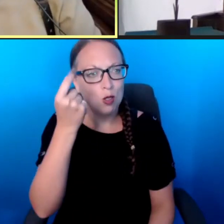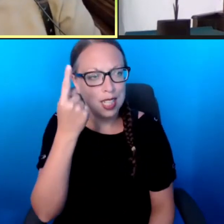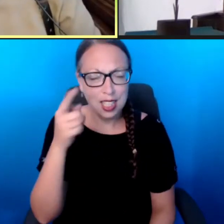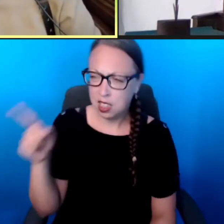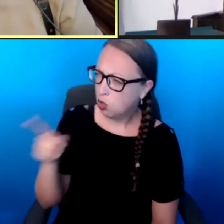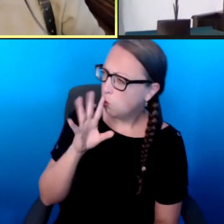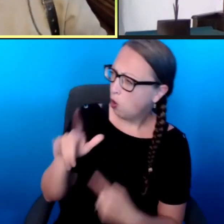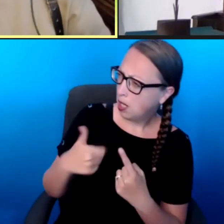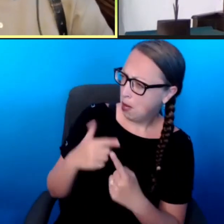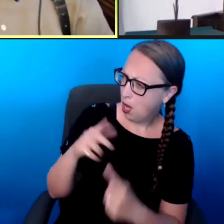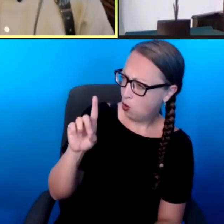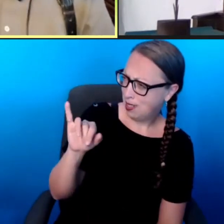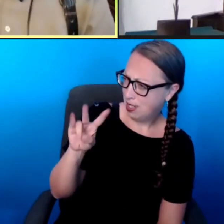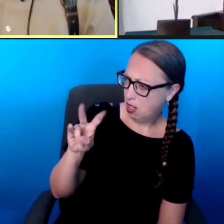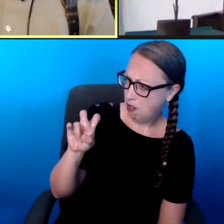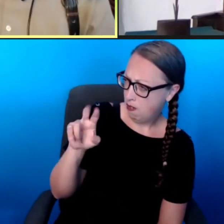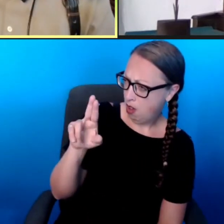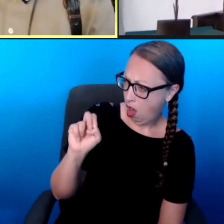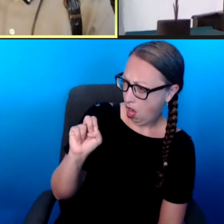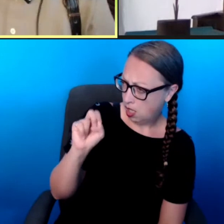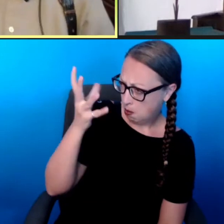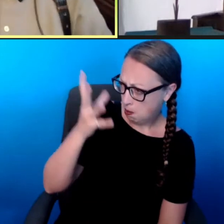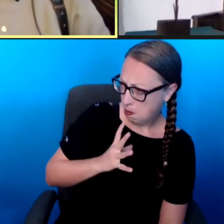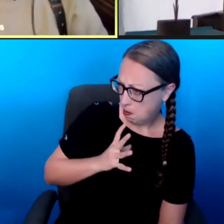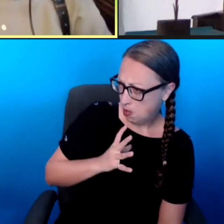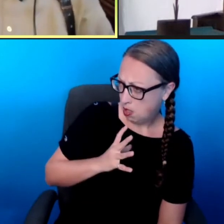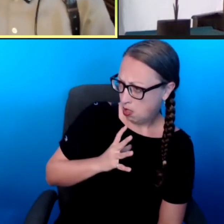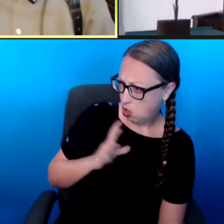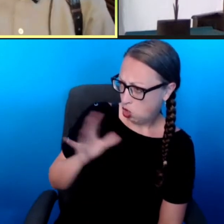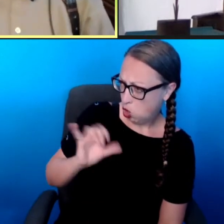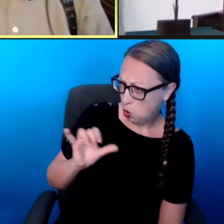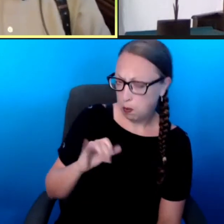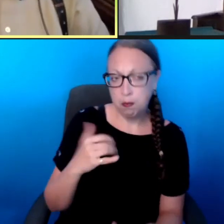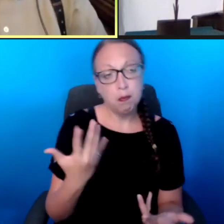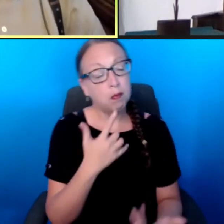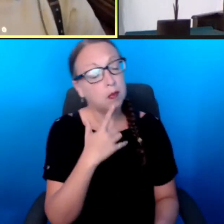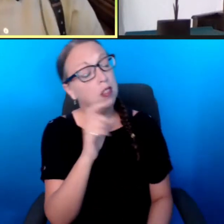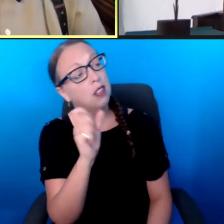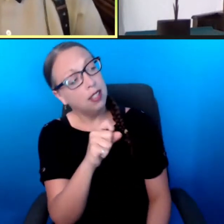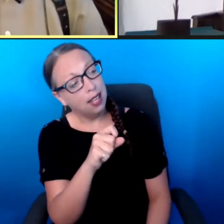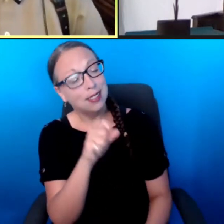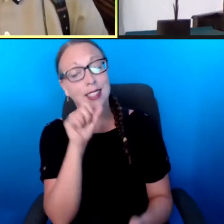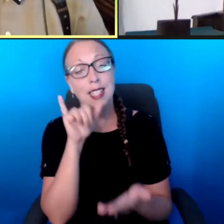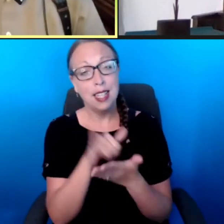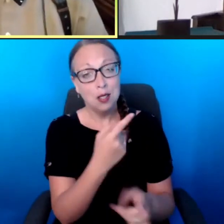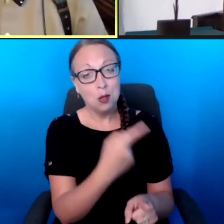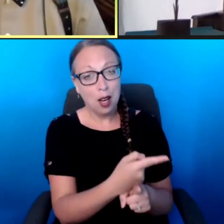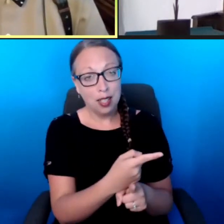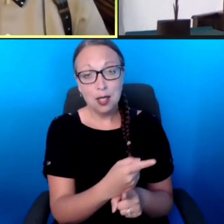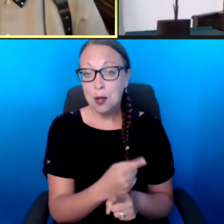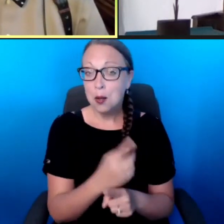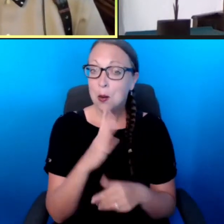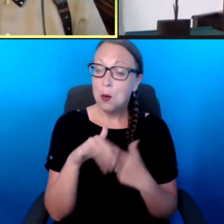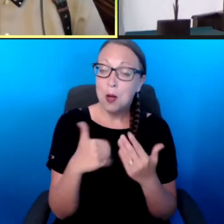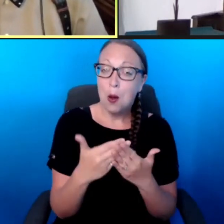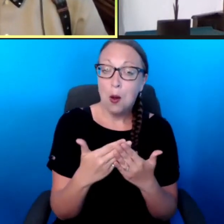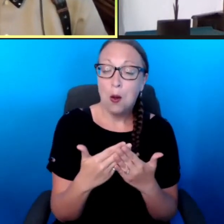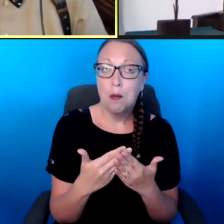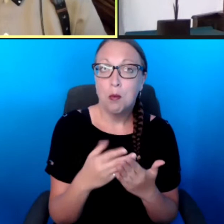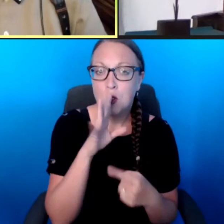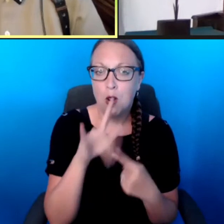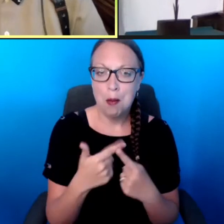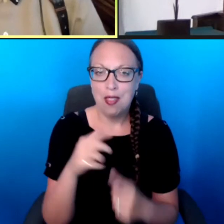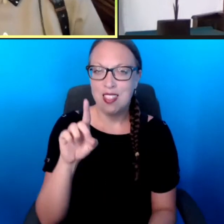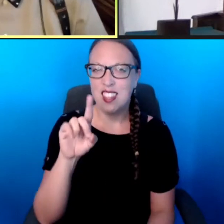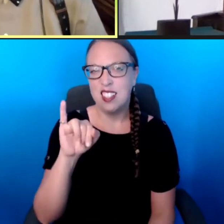divine masculine. Correct? You know what, that's right. It is. We all talk about the divine feminine.